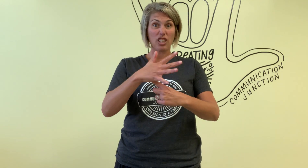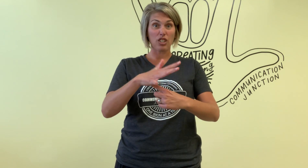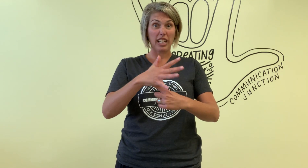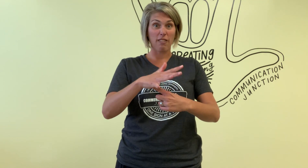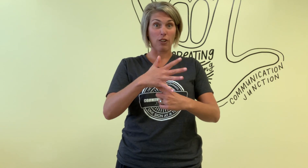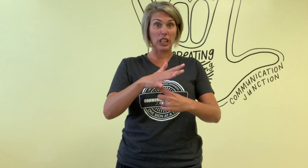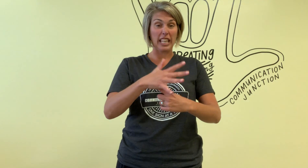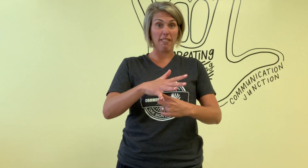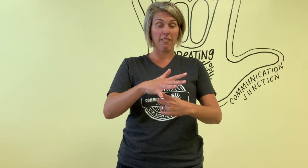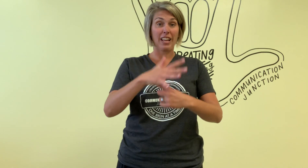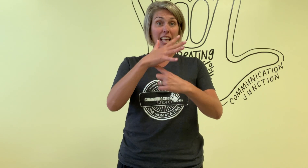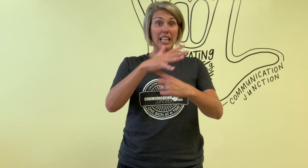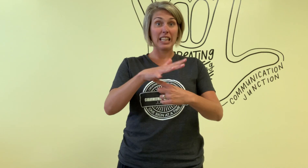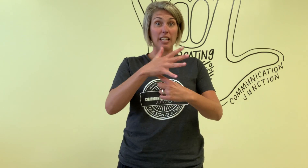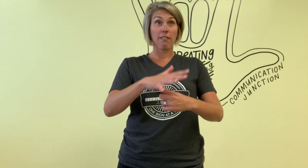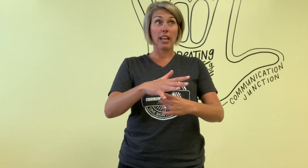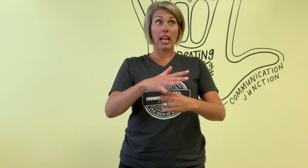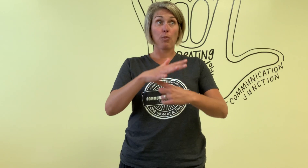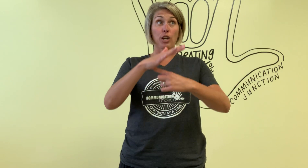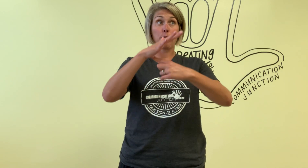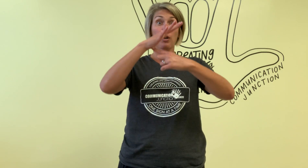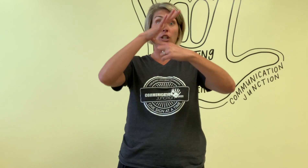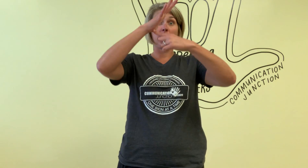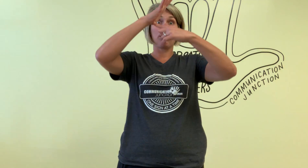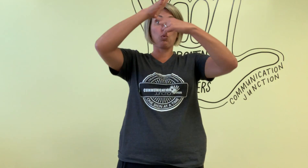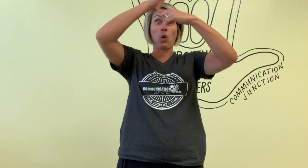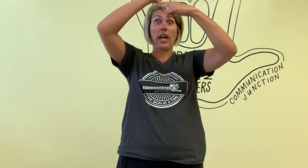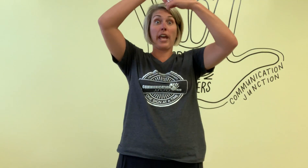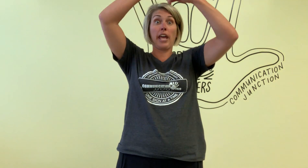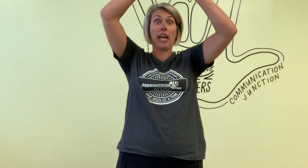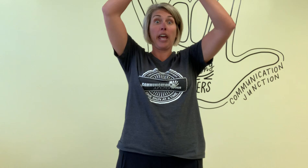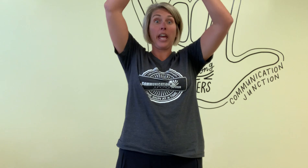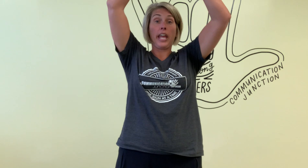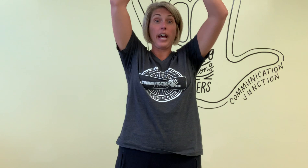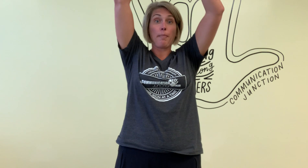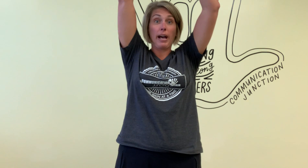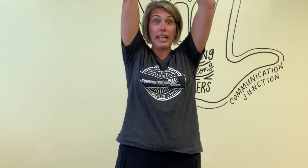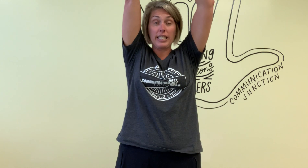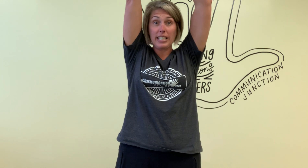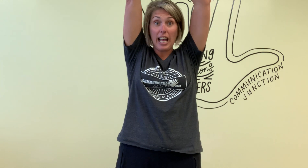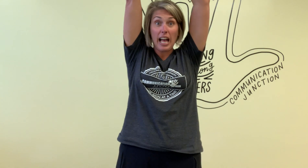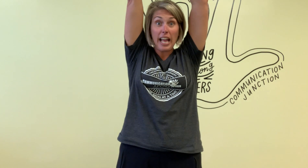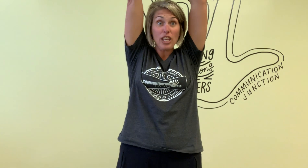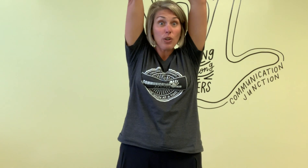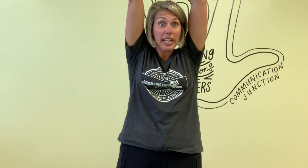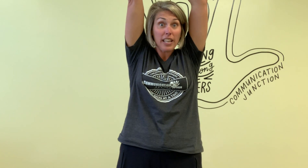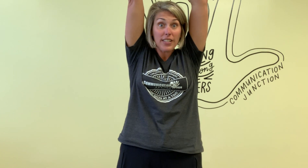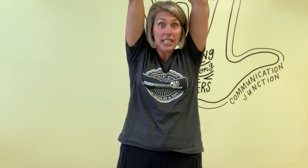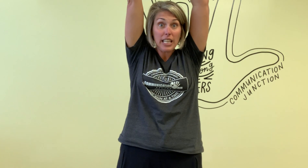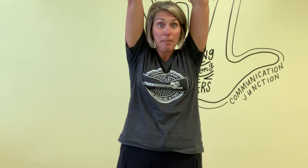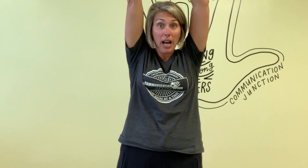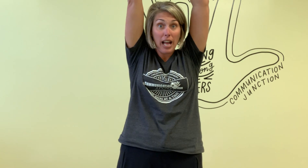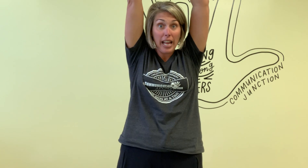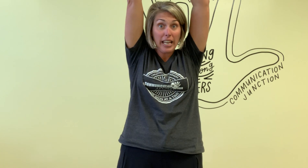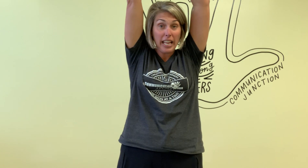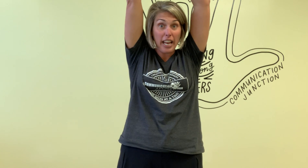sign for leaf. Leaf. And we're going to put our leaves way up high in the sky. You can't even see mine. And it goes like